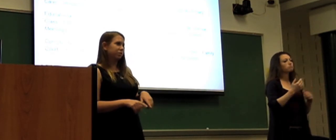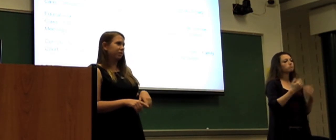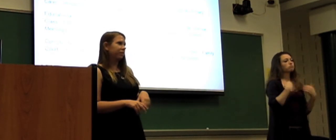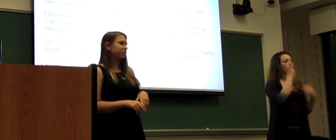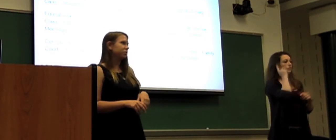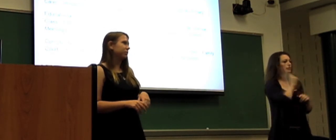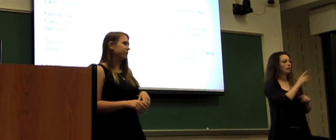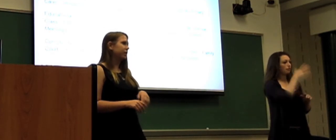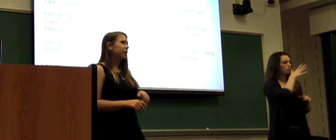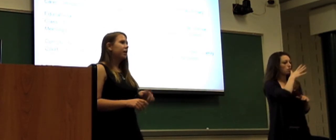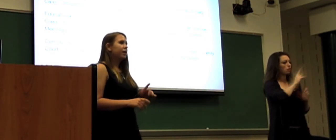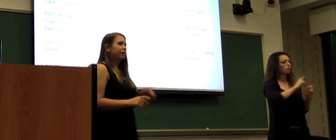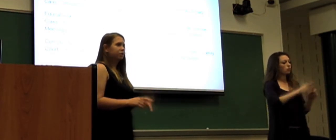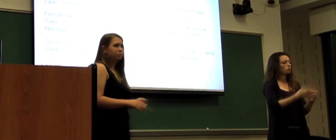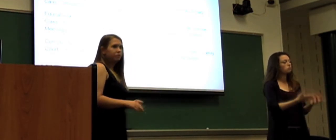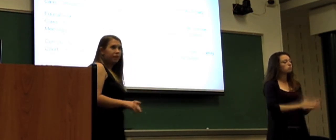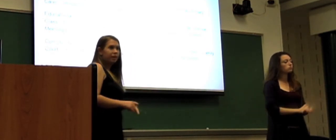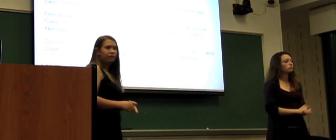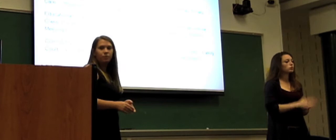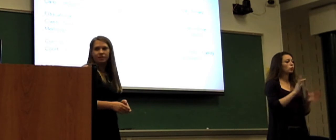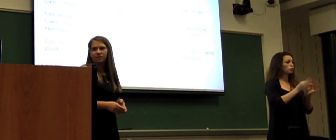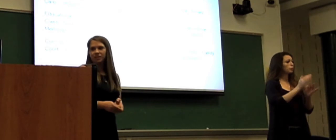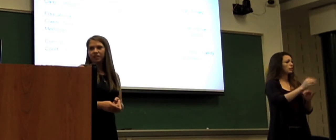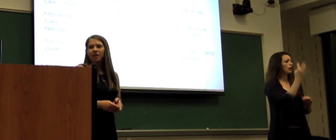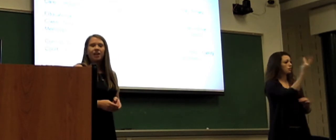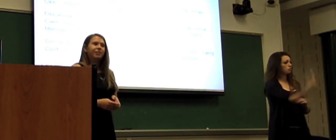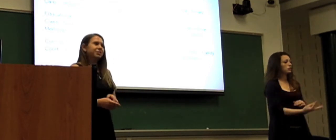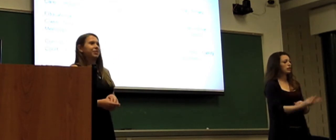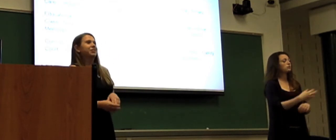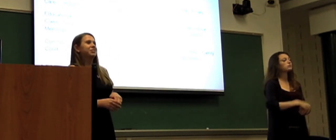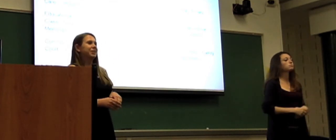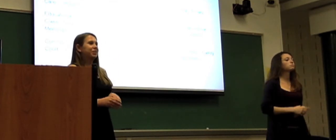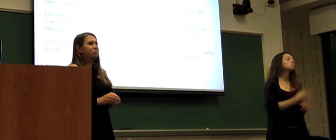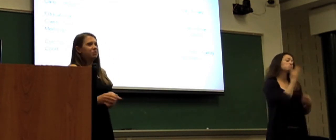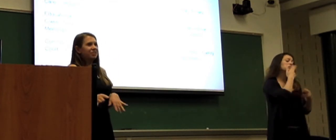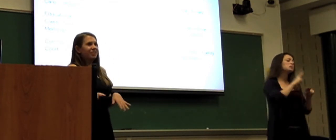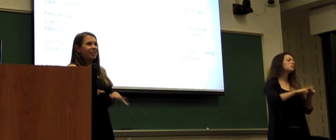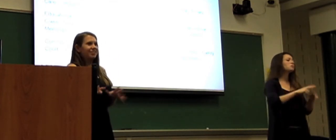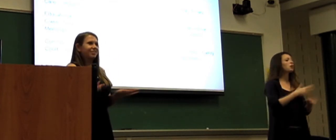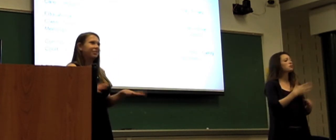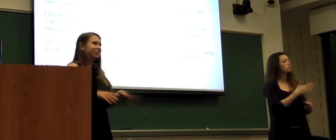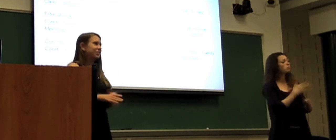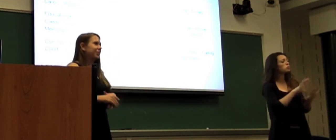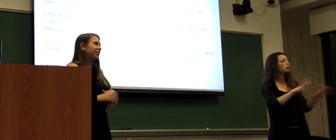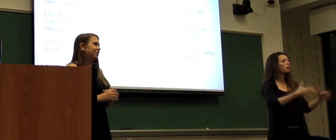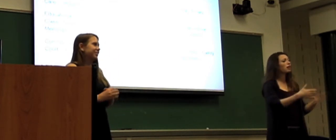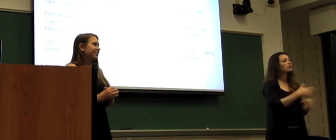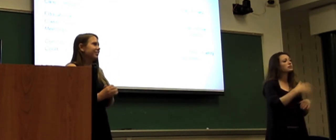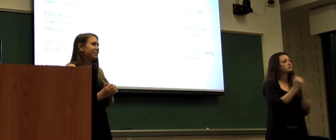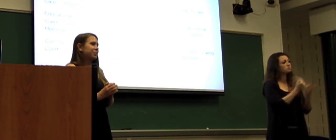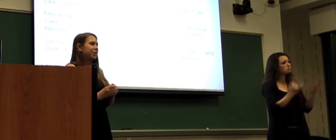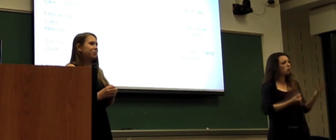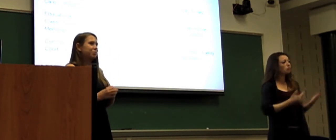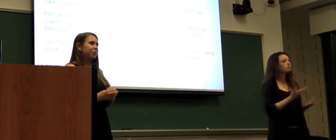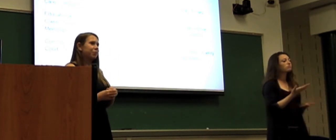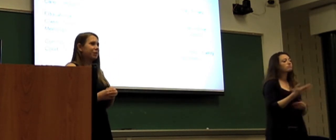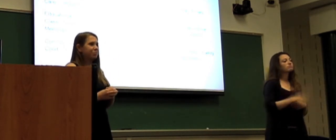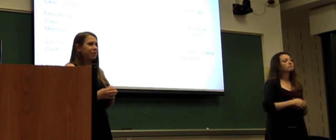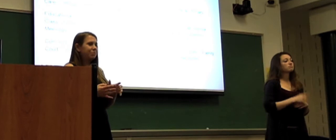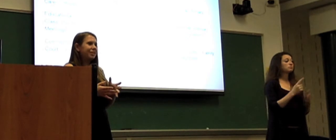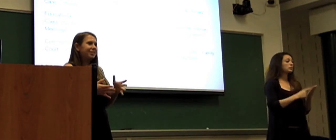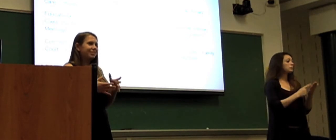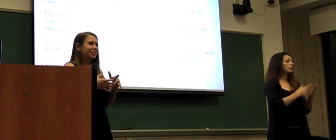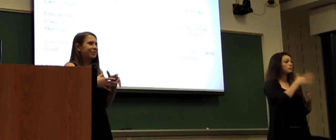brings her daughter there, so we went and interpreted that every Wednesday. And that was fun because we got my music class and arts and crafts, and sometimes the mom